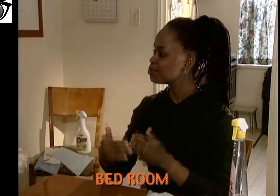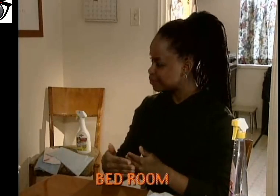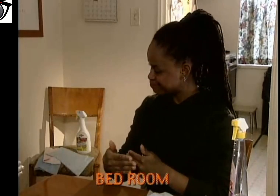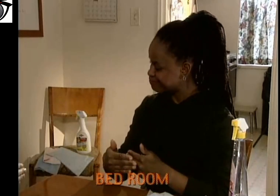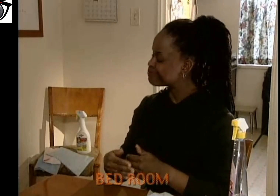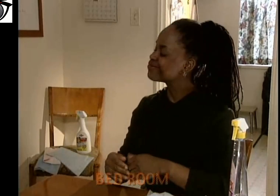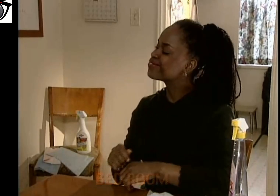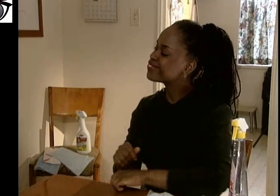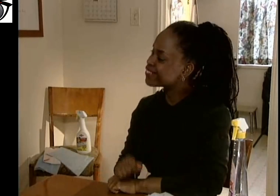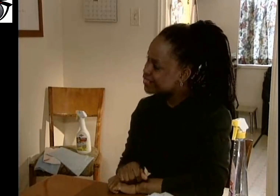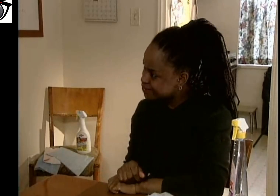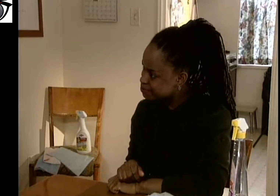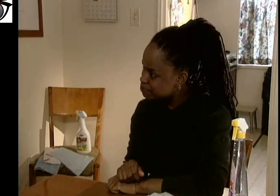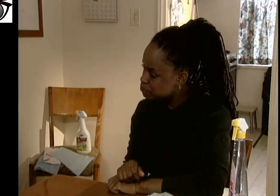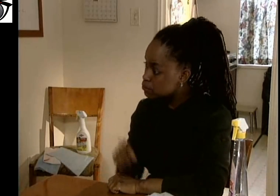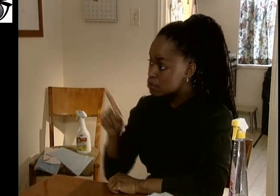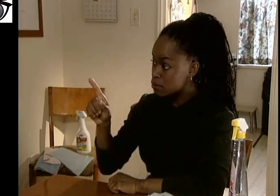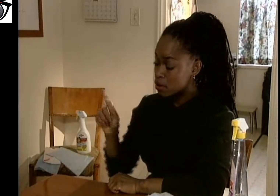Bedroom.